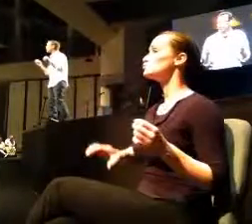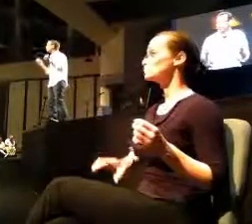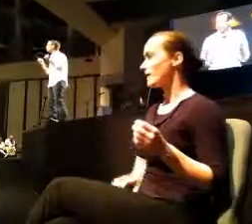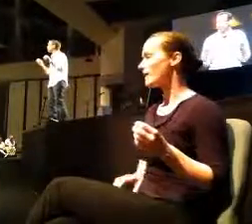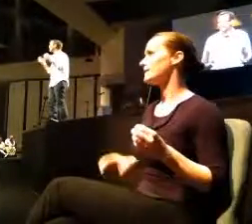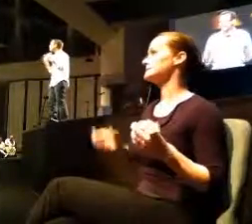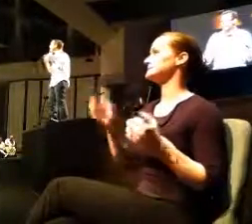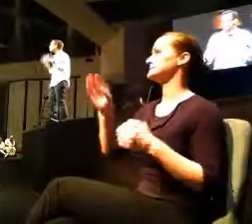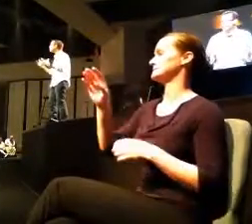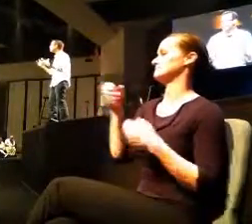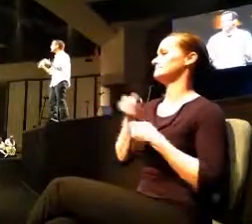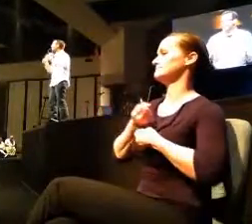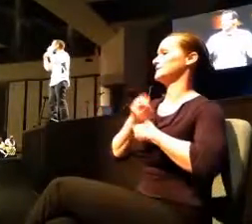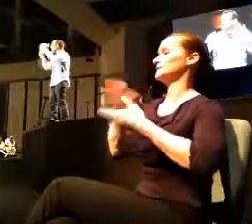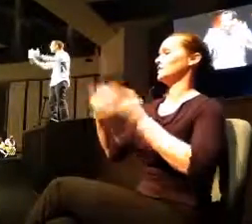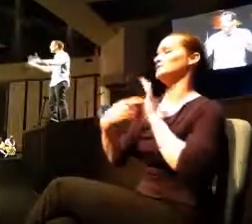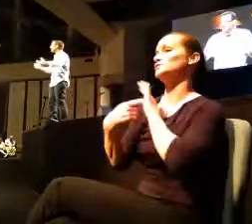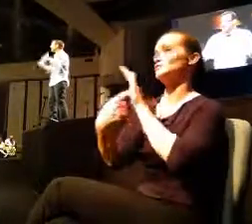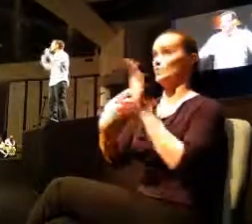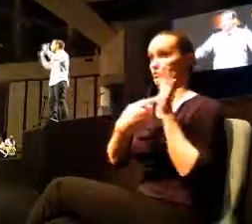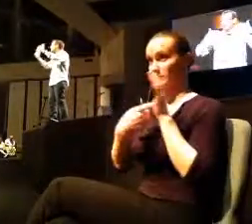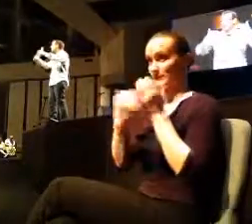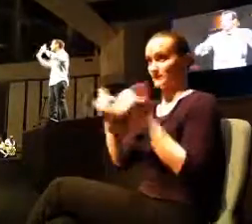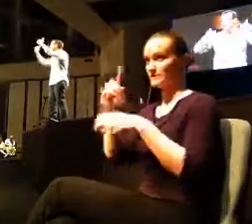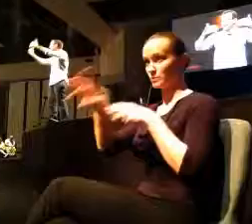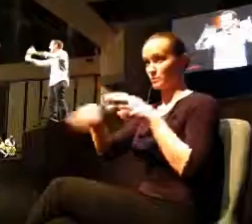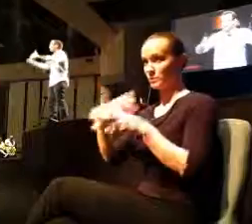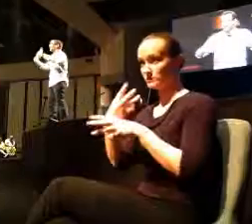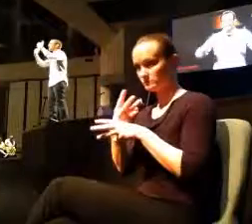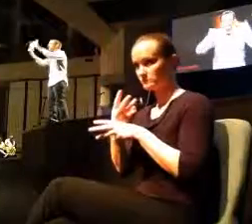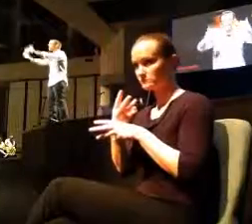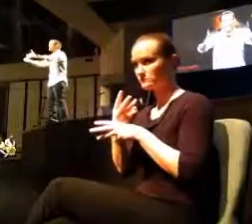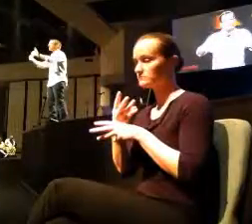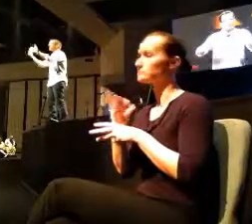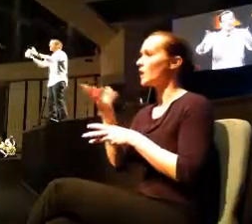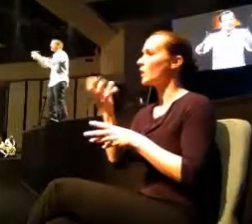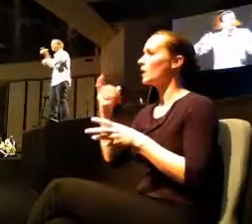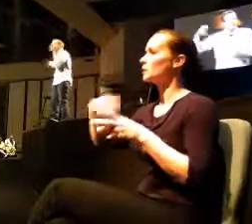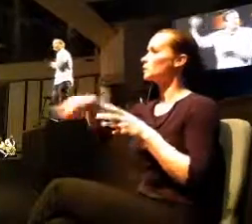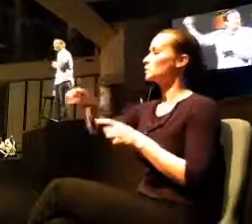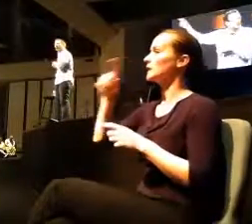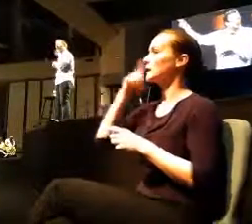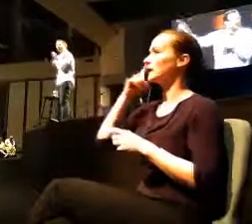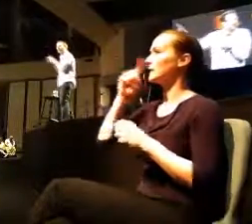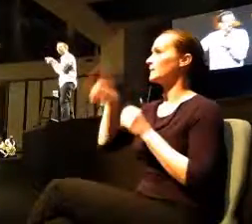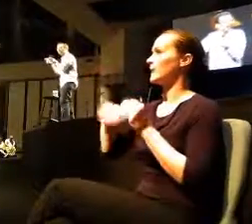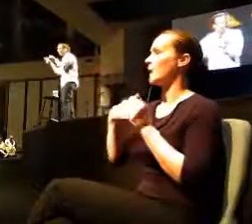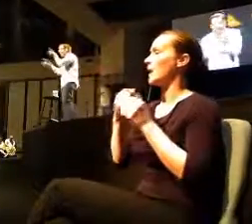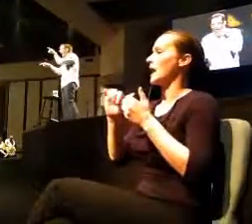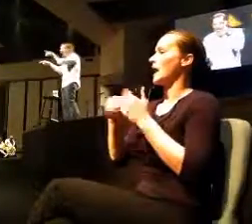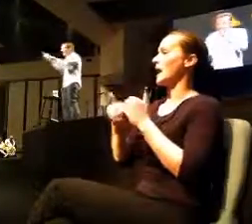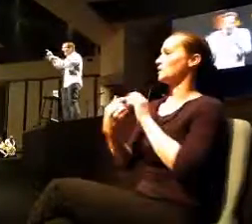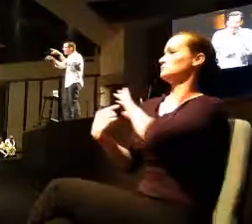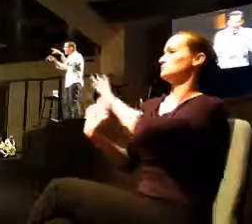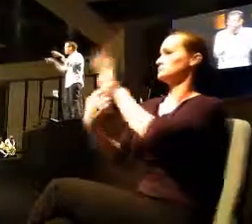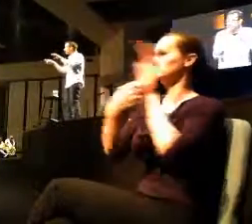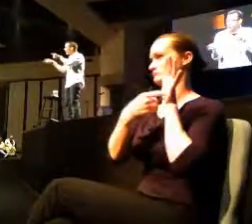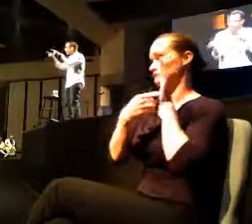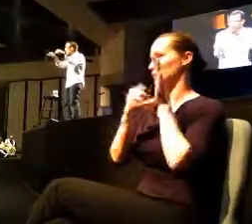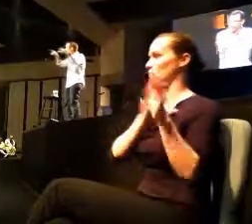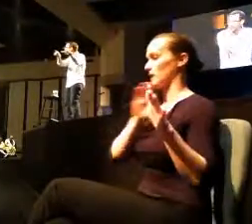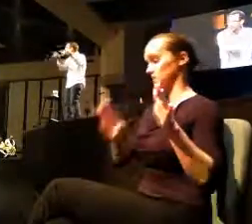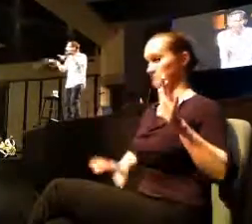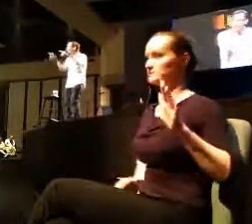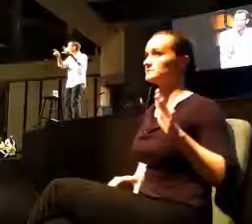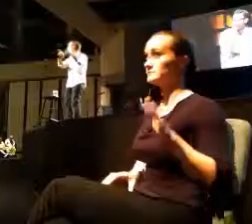what the church should be, as a movement, constantly moving, dynamic, expressing Christ. Just as you saw in that video, how it has this